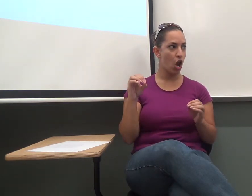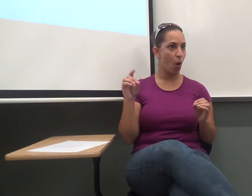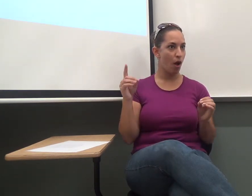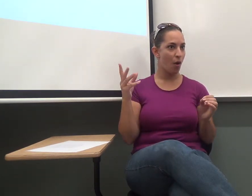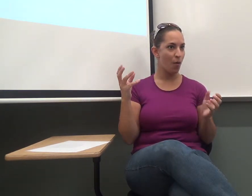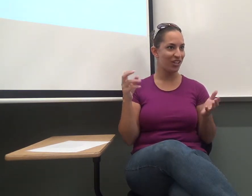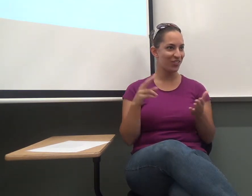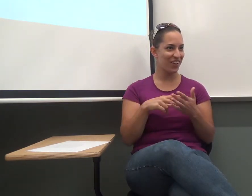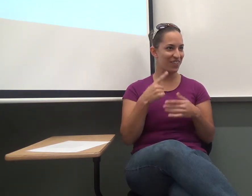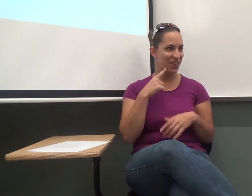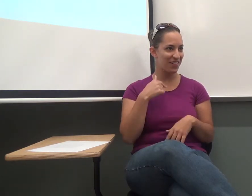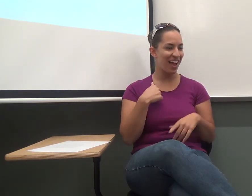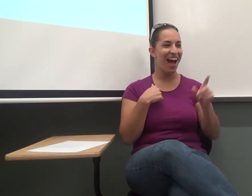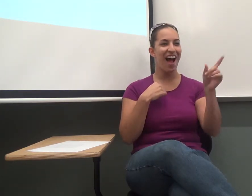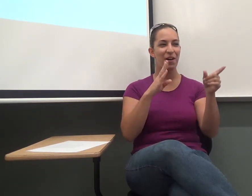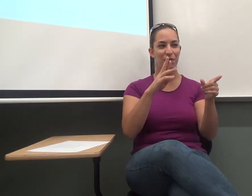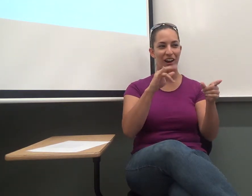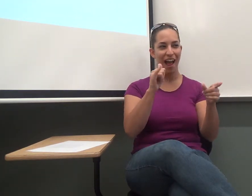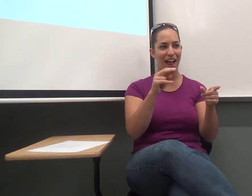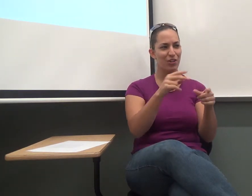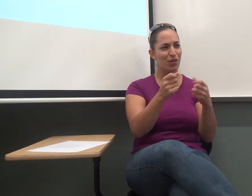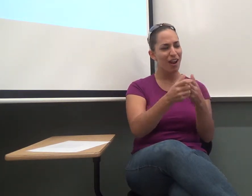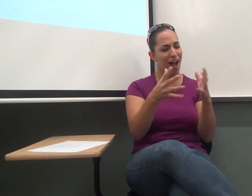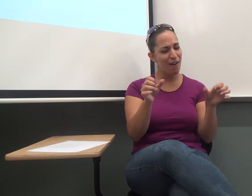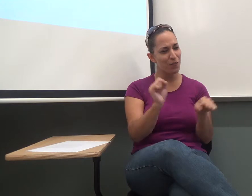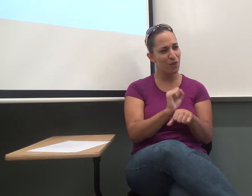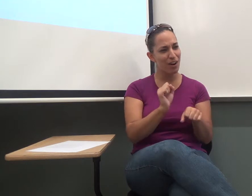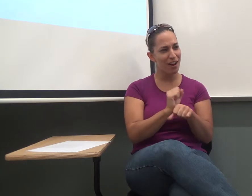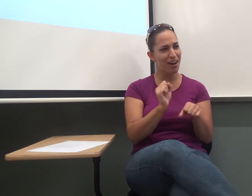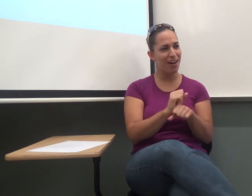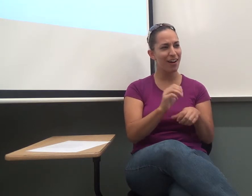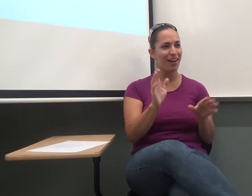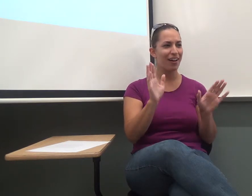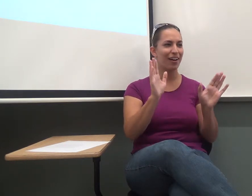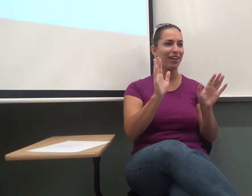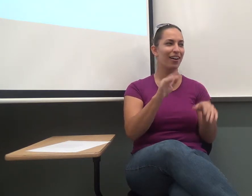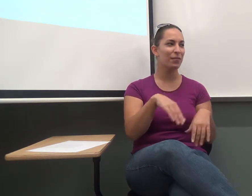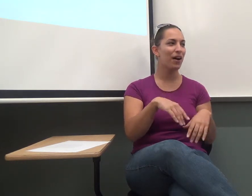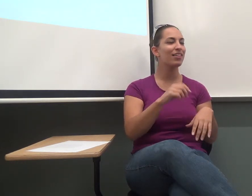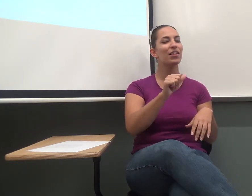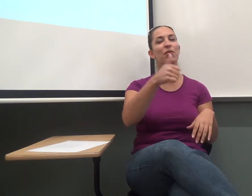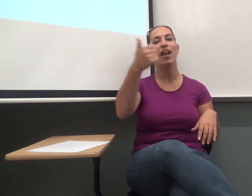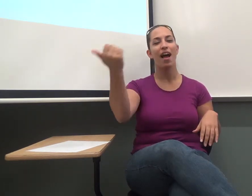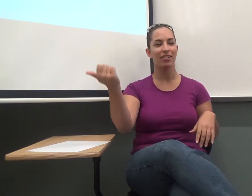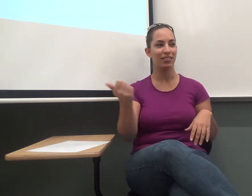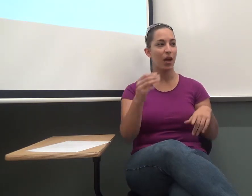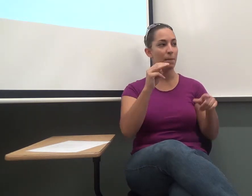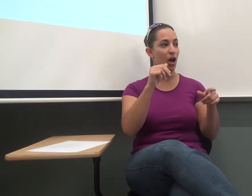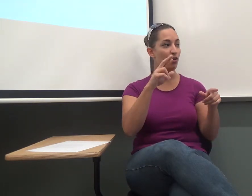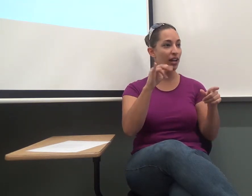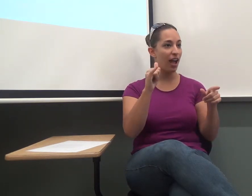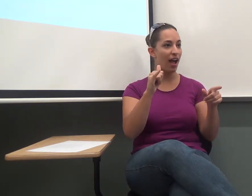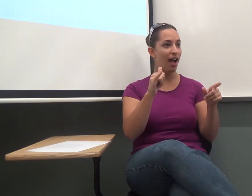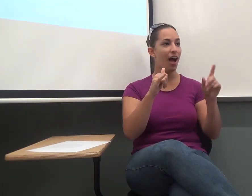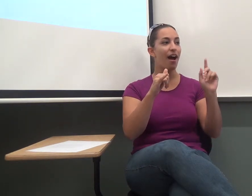go. Oh, Brian, you do a lot of work in the class. You're throwing it out. Come on, you need to help me out here. Somebody needs to read it. Maria, why don't you read for us